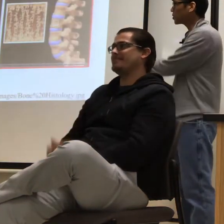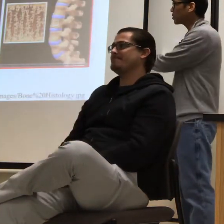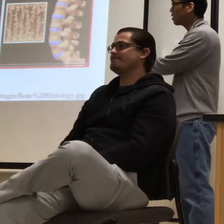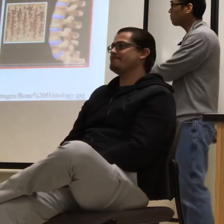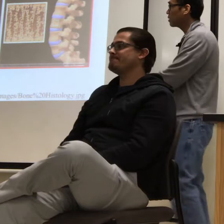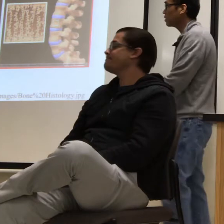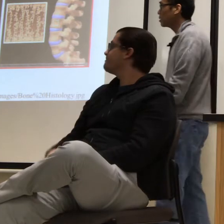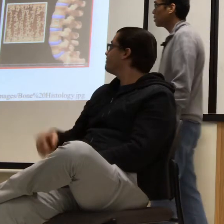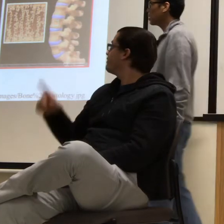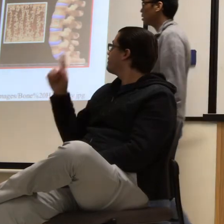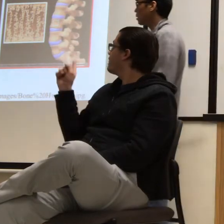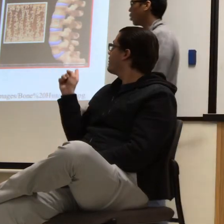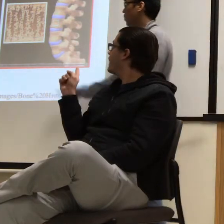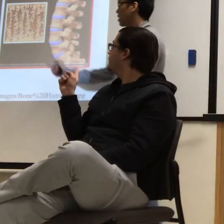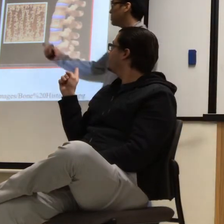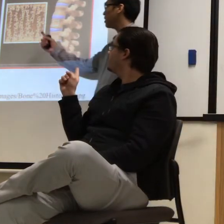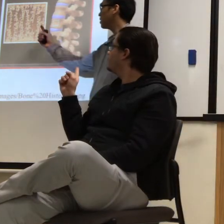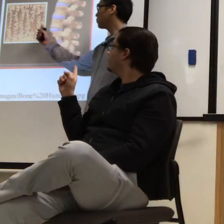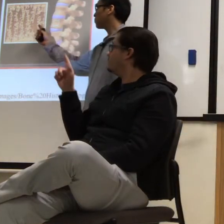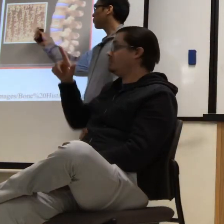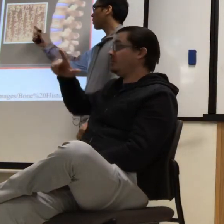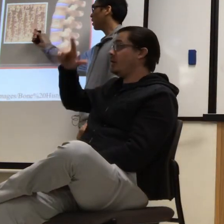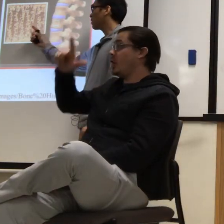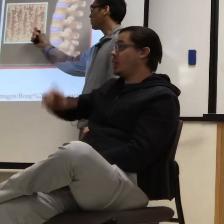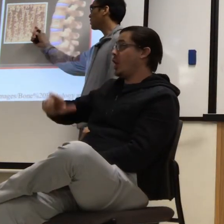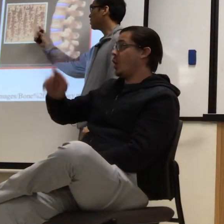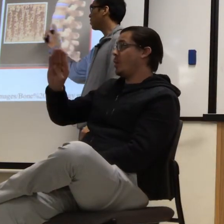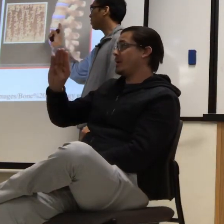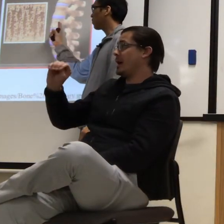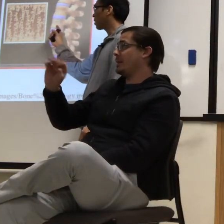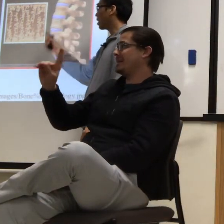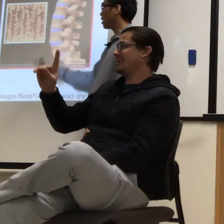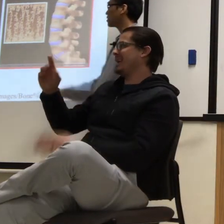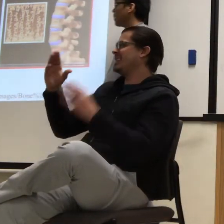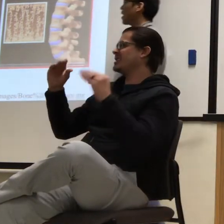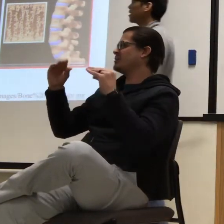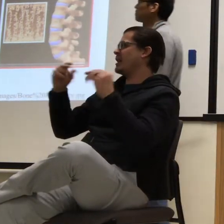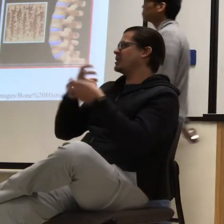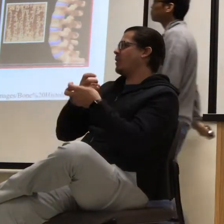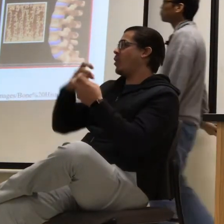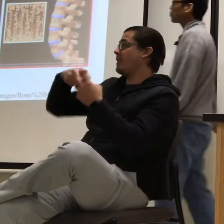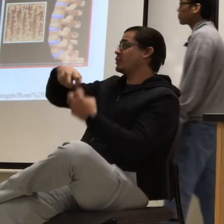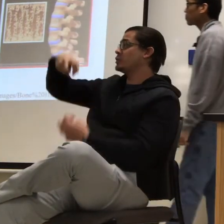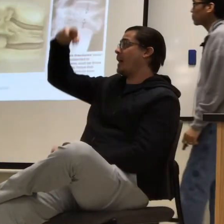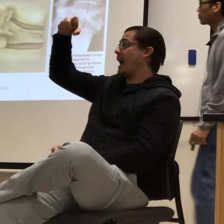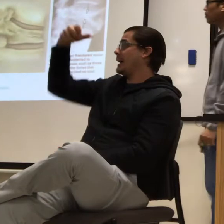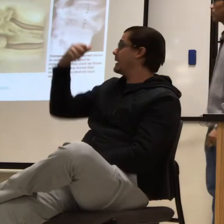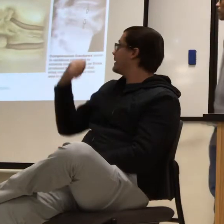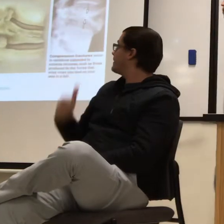here's a picture of low BMD in the spongy bone of your spine.